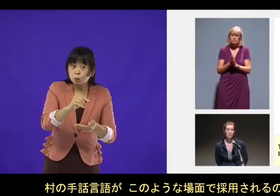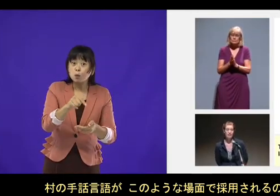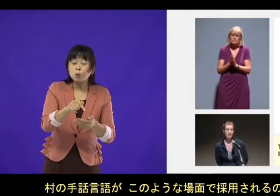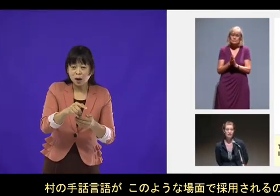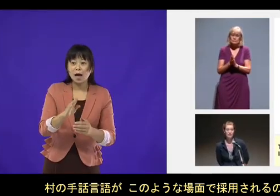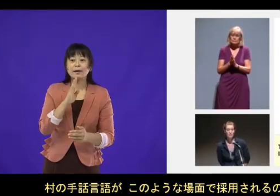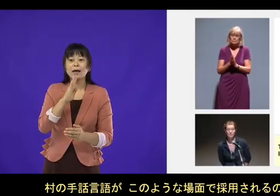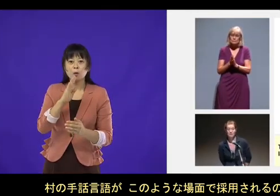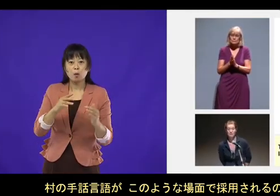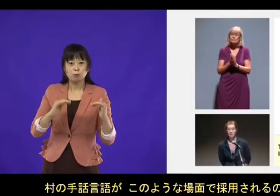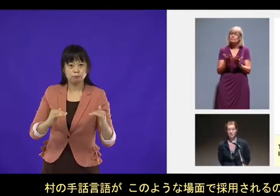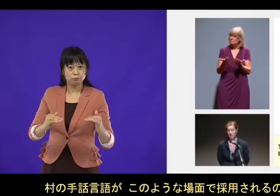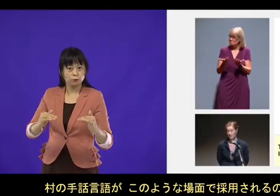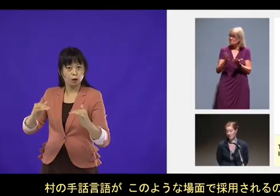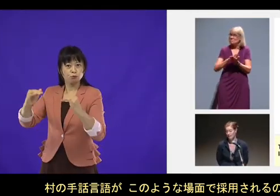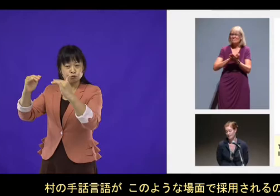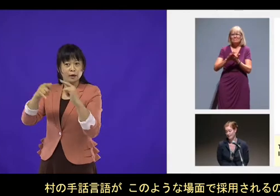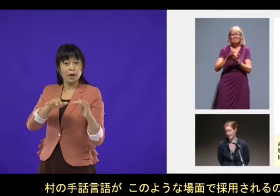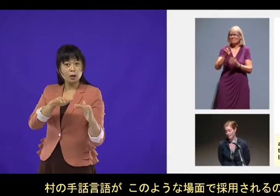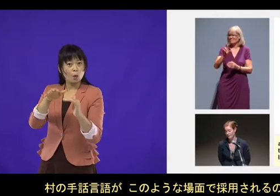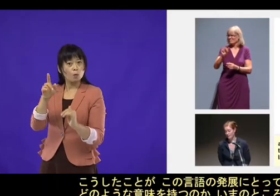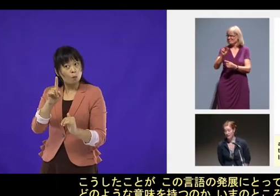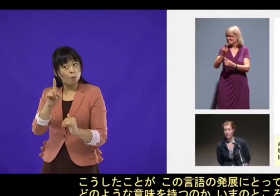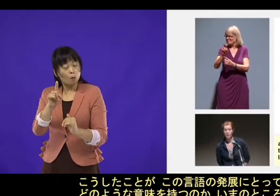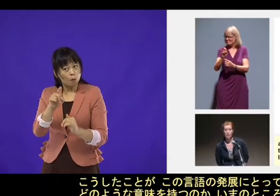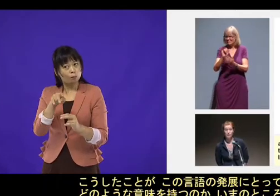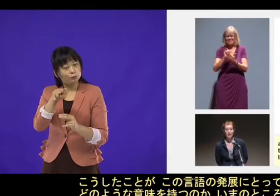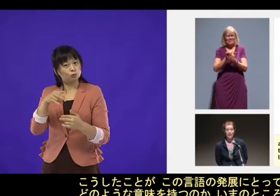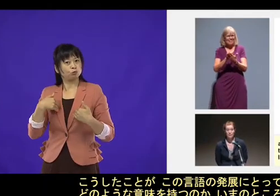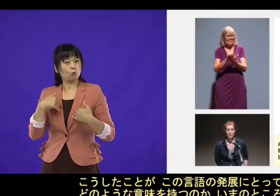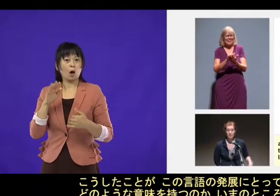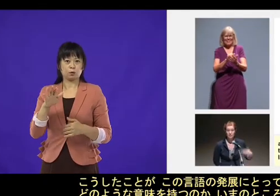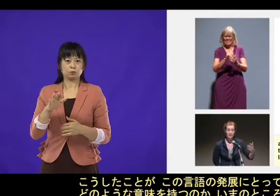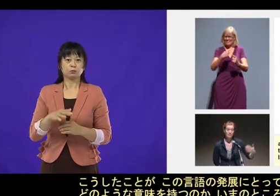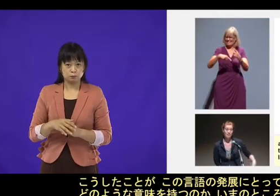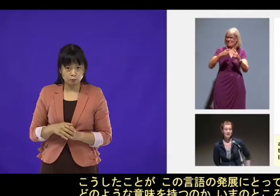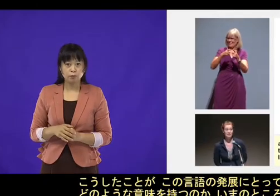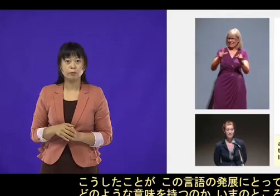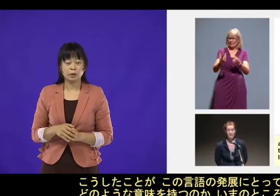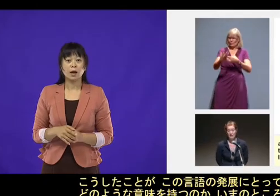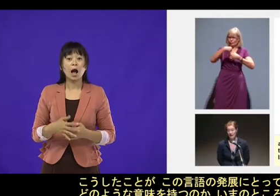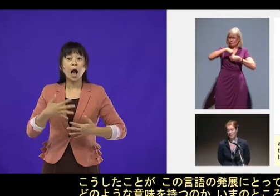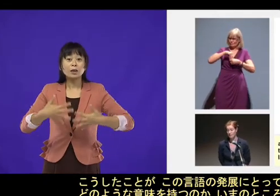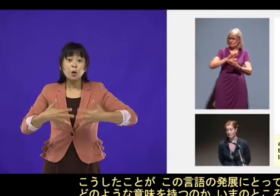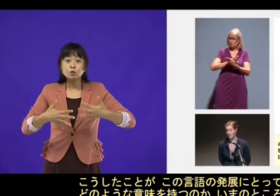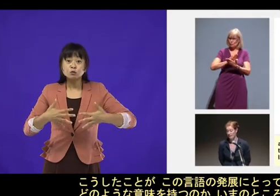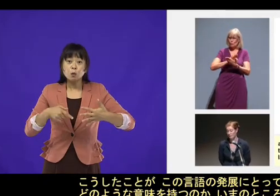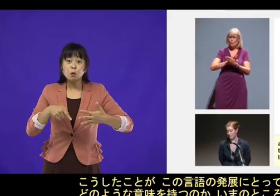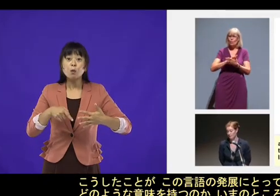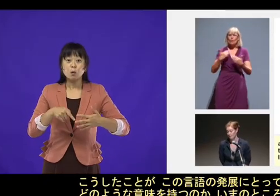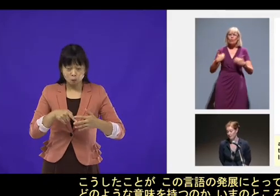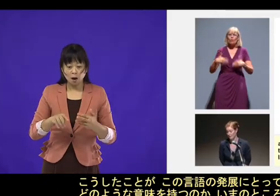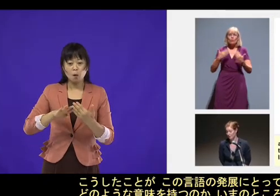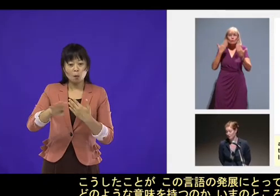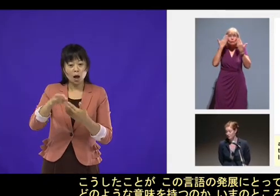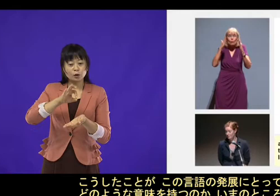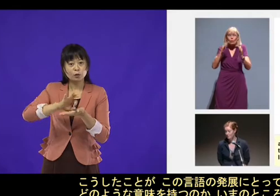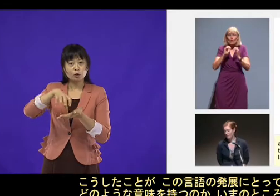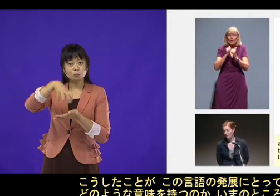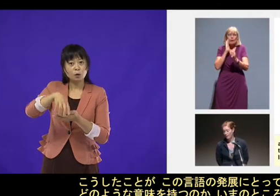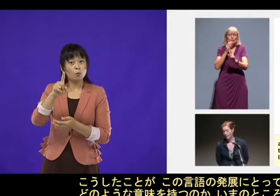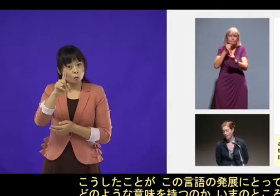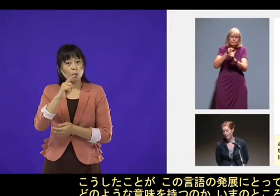sign language being adopted in such a setting, and we don't know yet what sort of implications that might have for the development of the